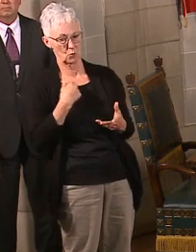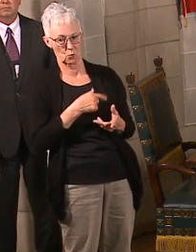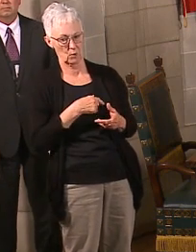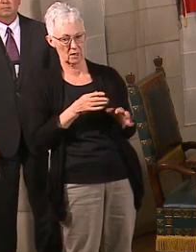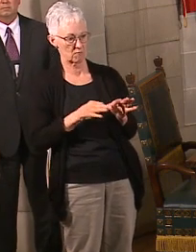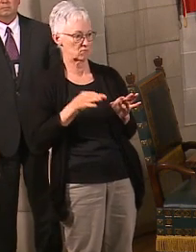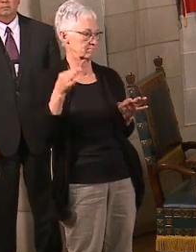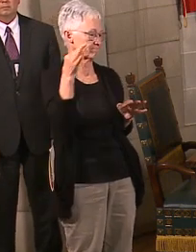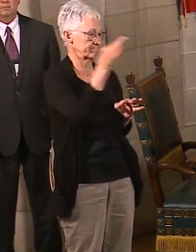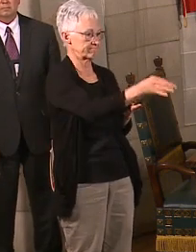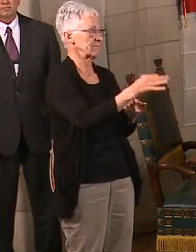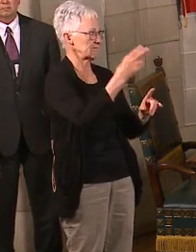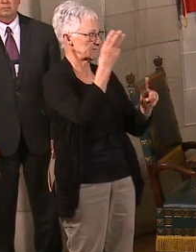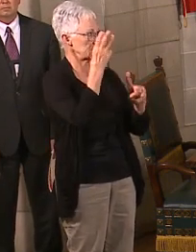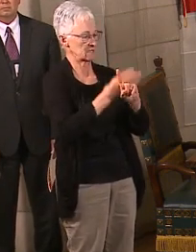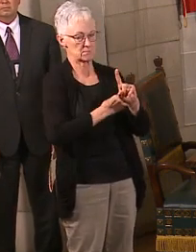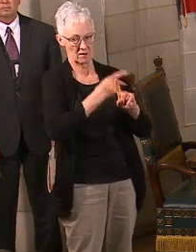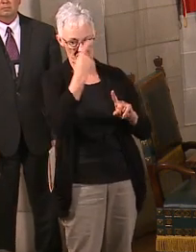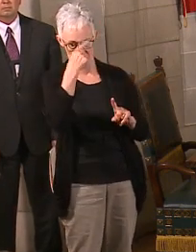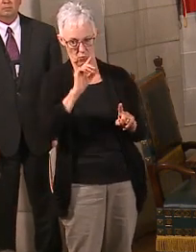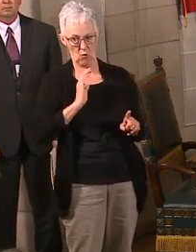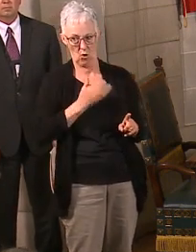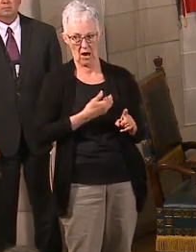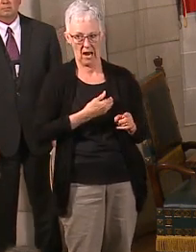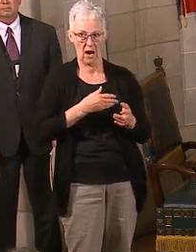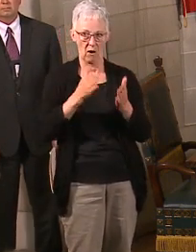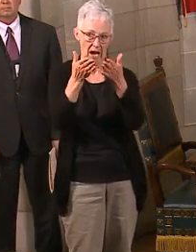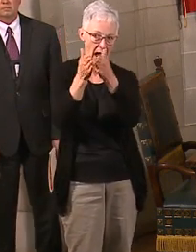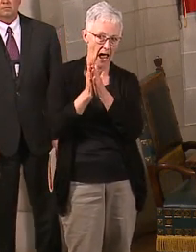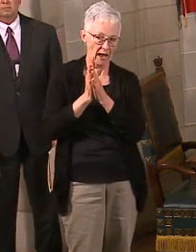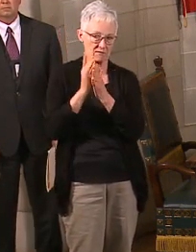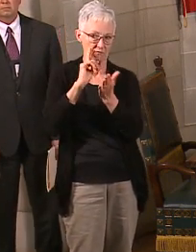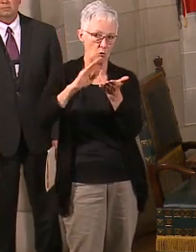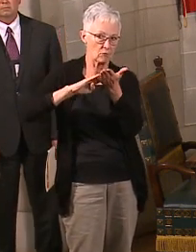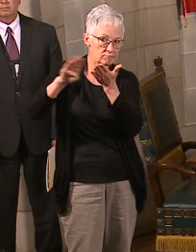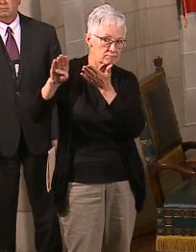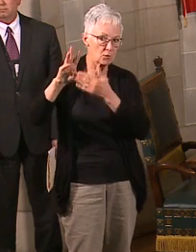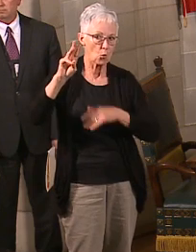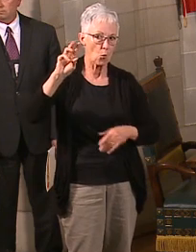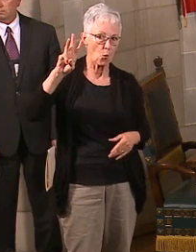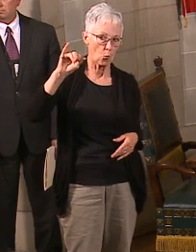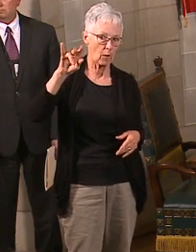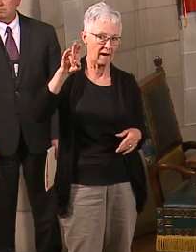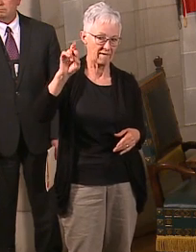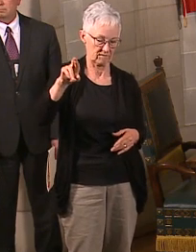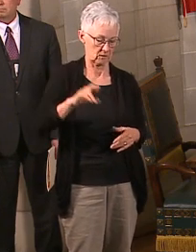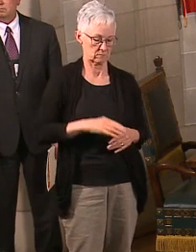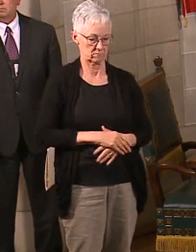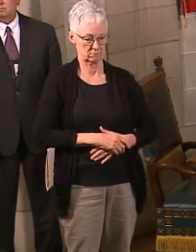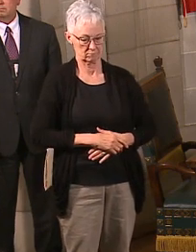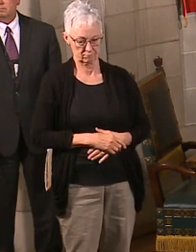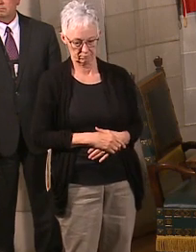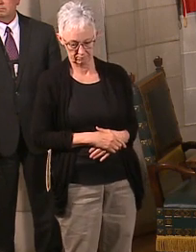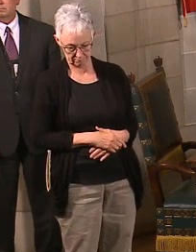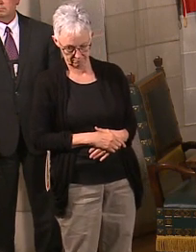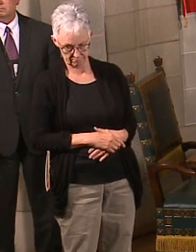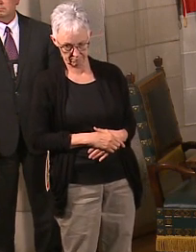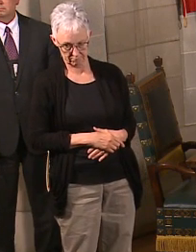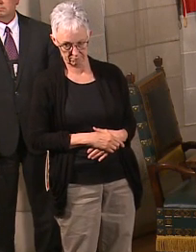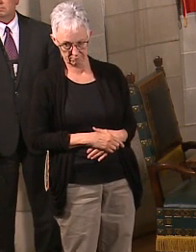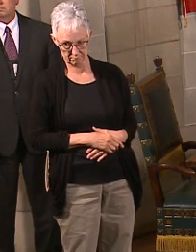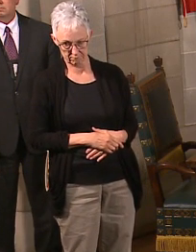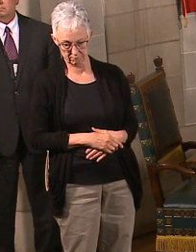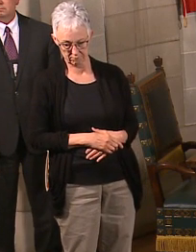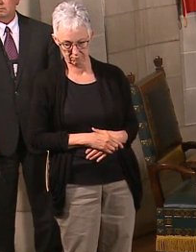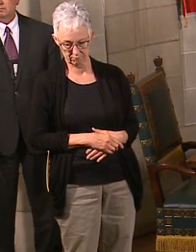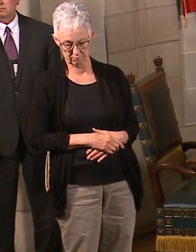to getting approval for our 1115 waiver from CMS. Did the federal government indicate whether there was a problem with Nebraska